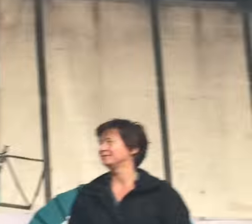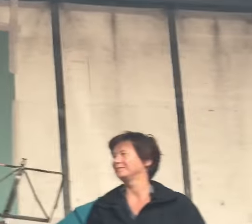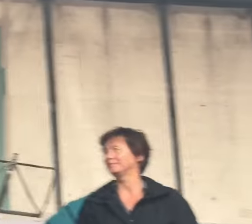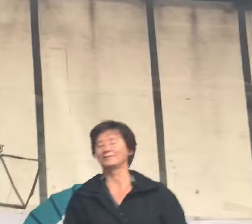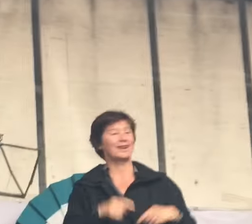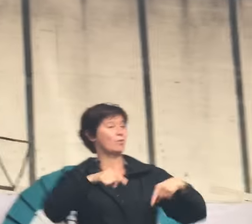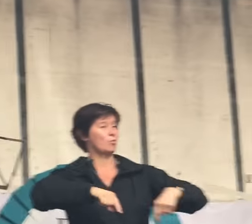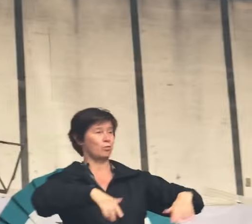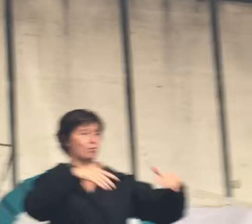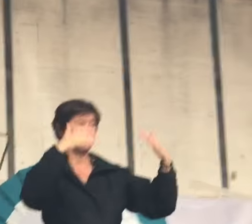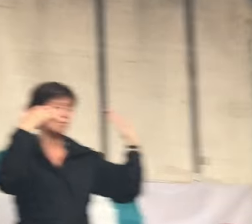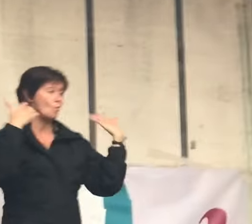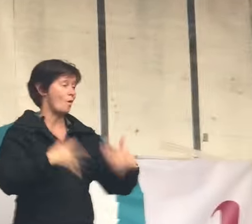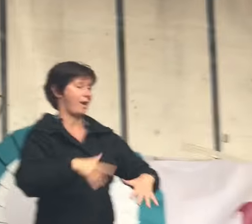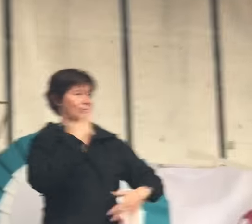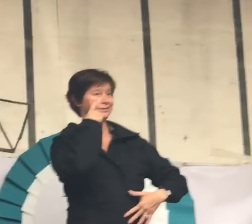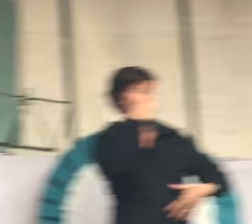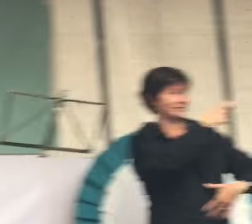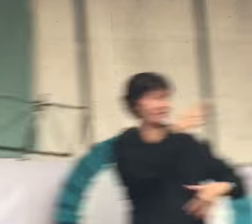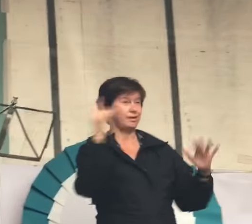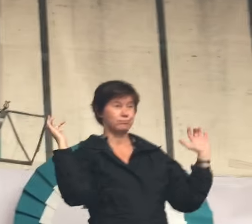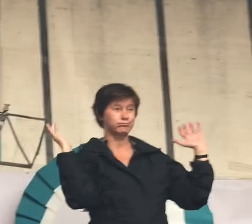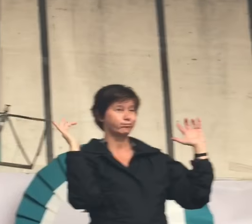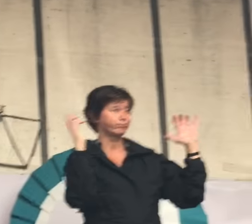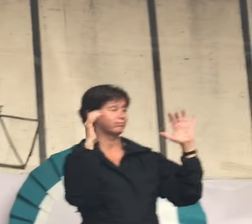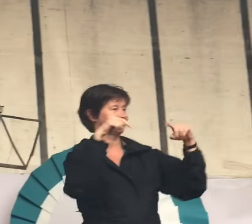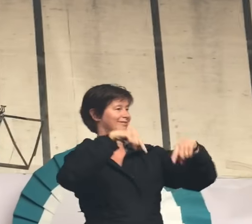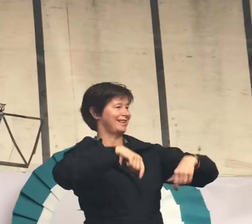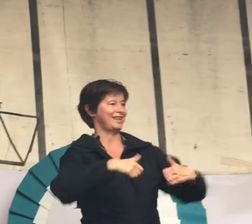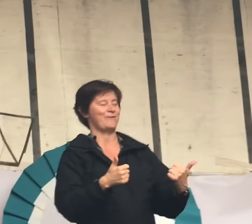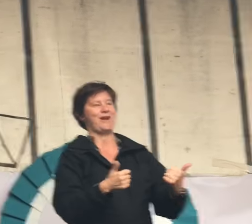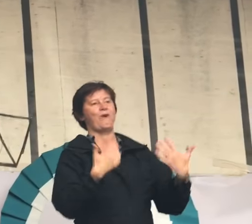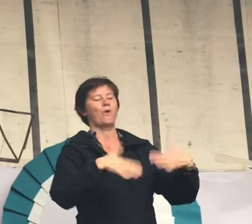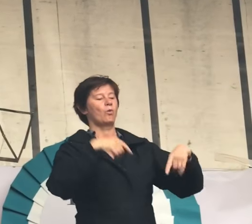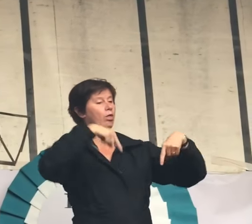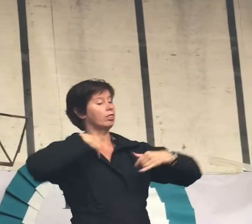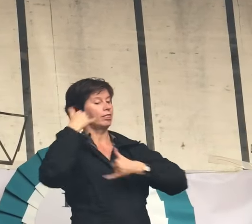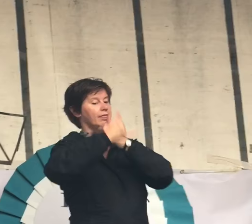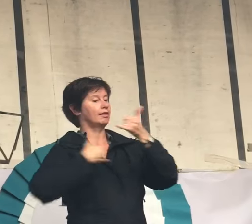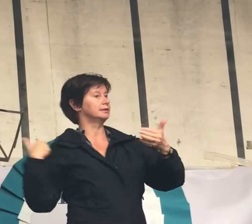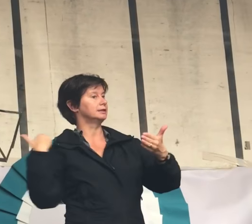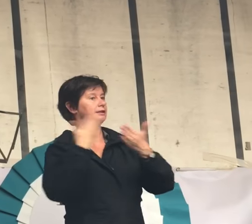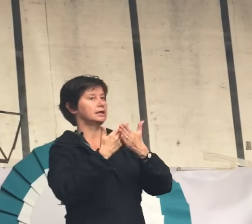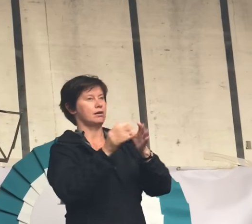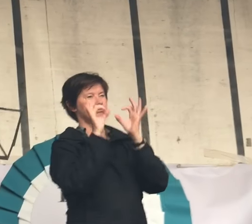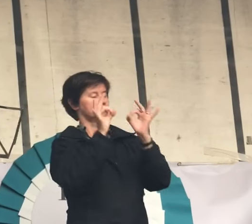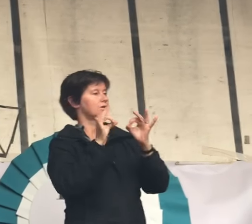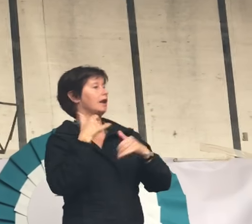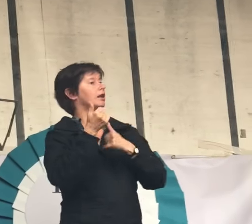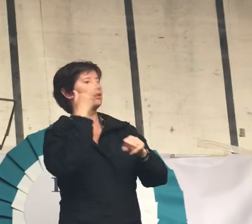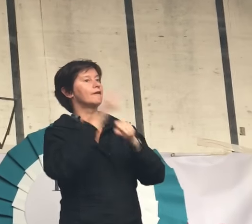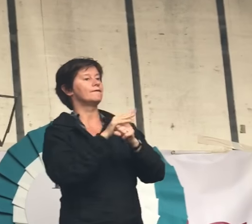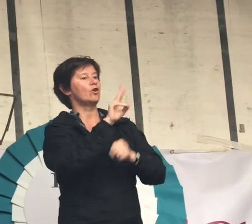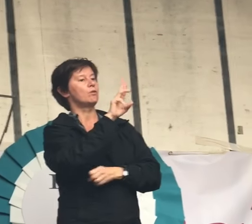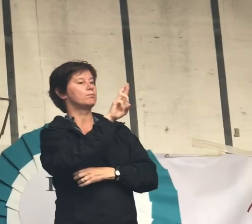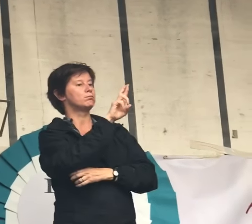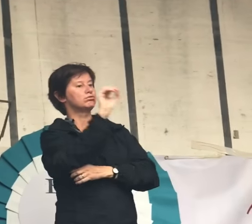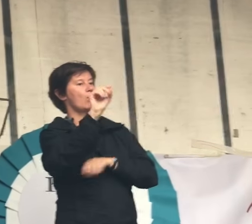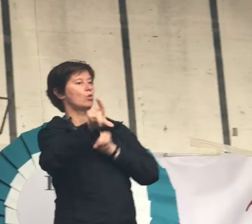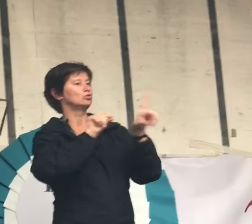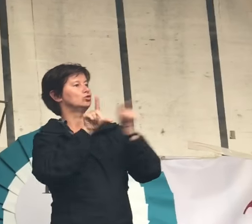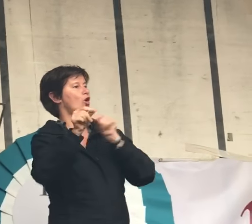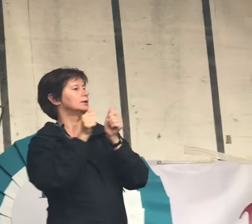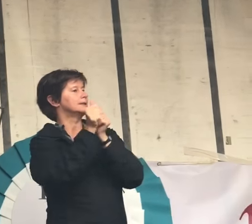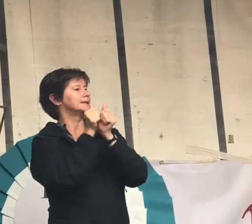It's amazing to see you all here today. It's been an exceptional year for pro-choice activism. You're here